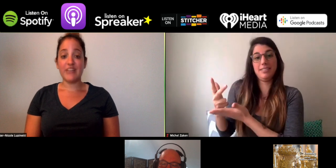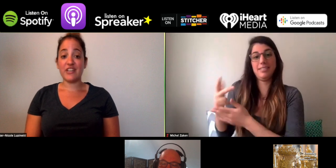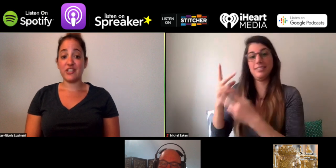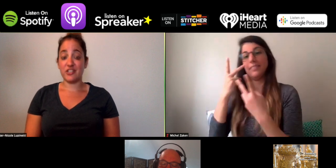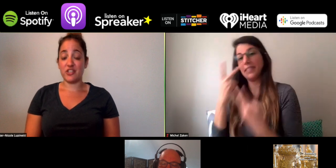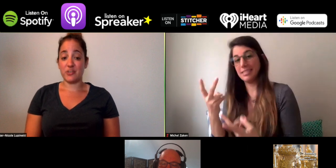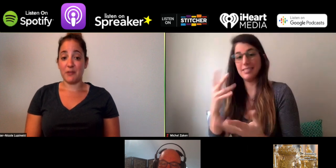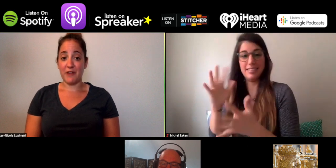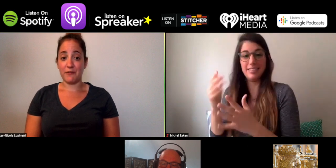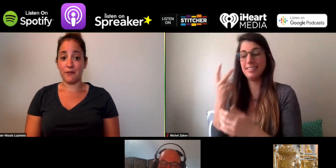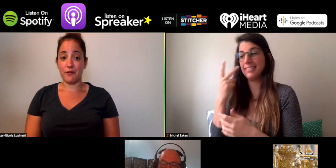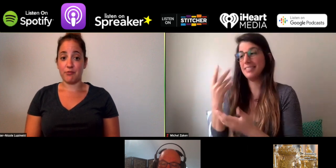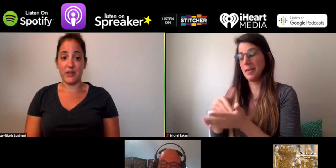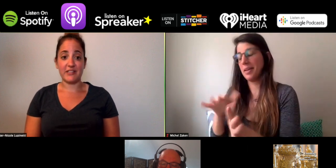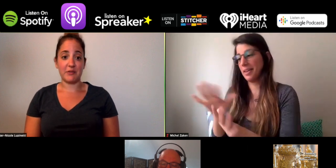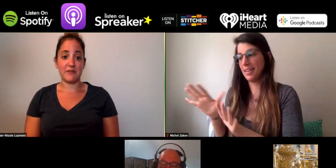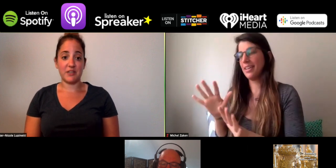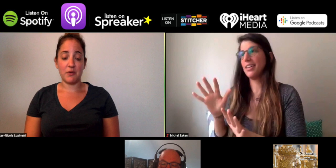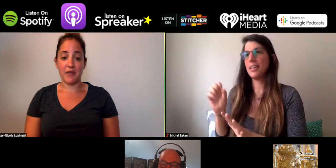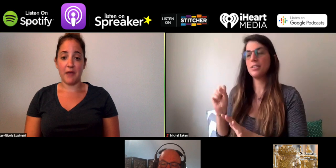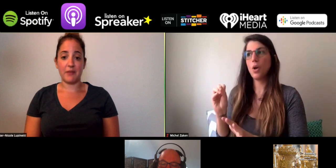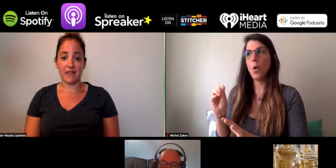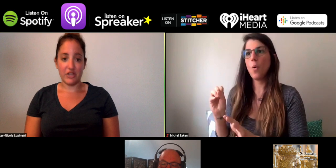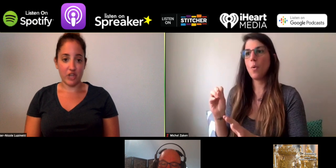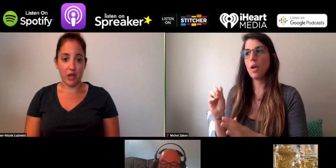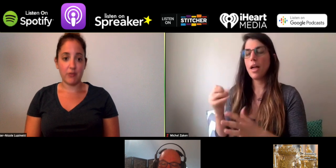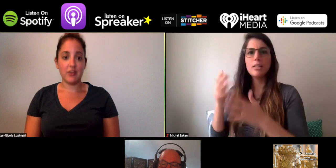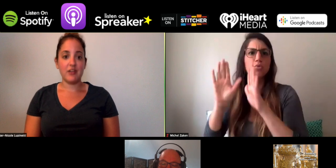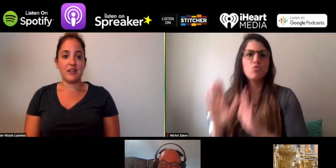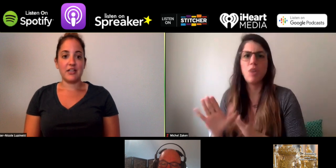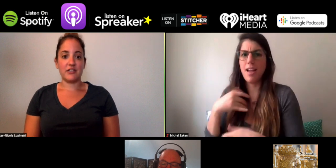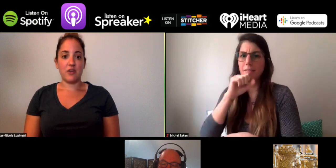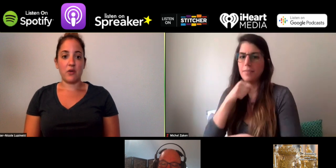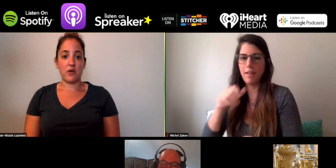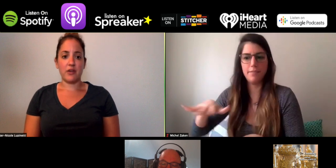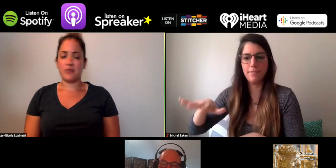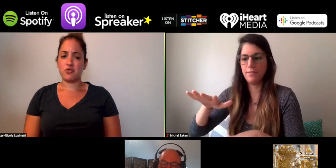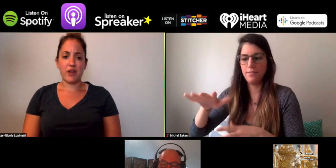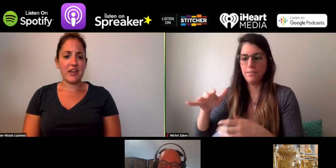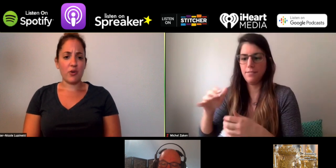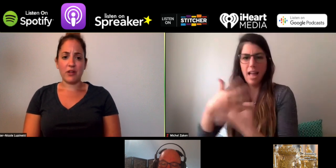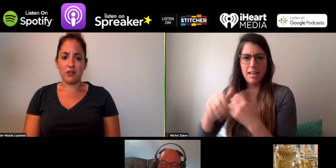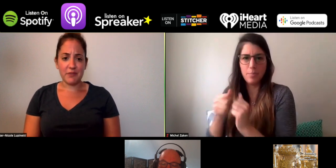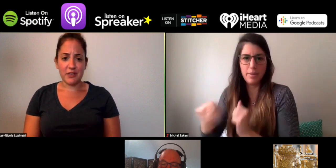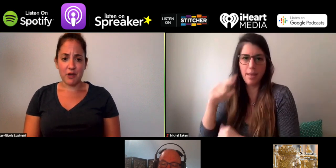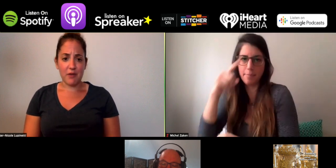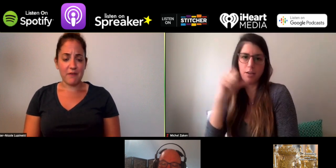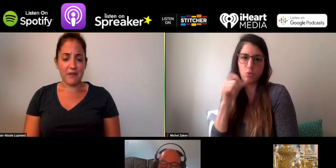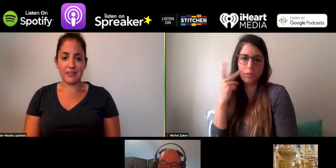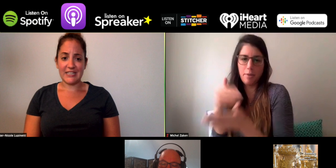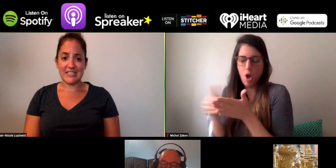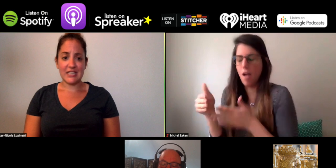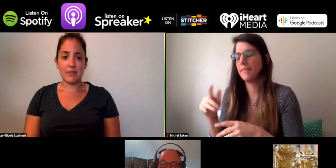I was actually just with my family for 3 weeks. I was visiting with them and catching up. And so it was great. You know, I love being around